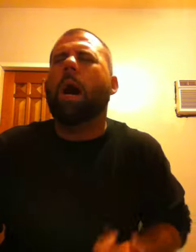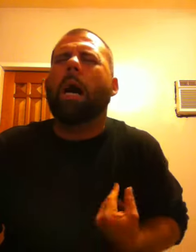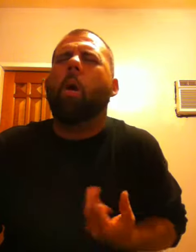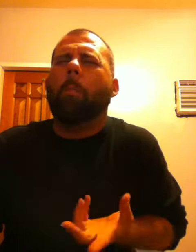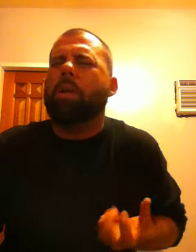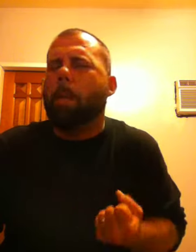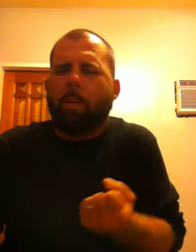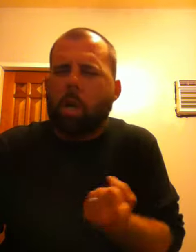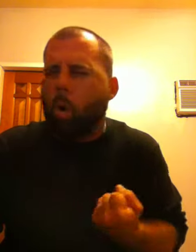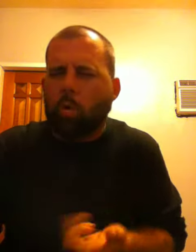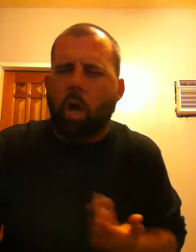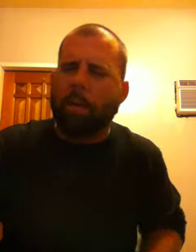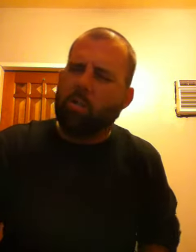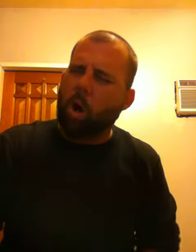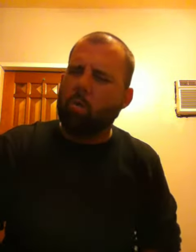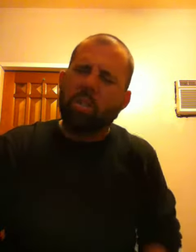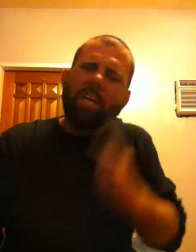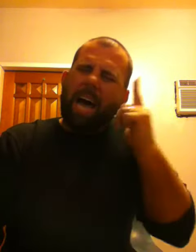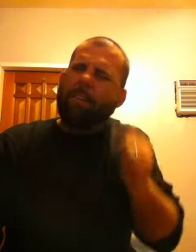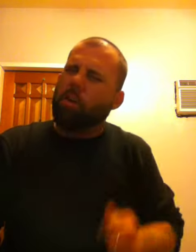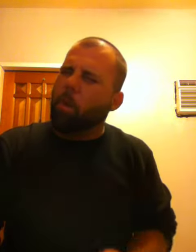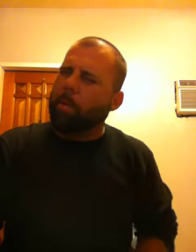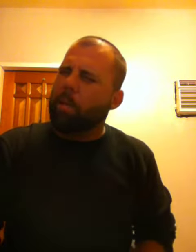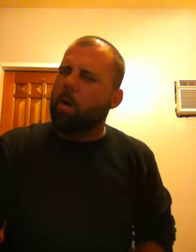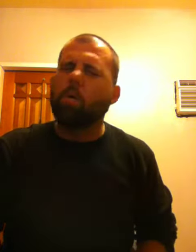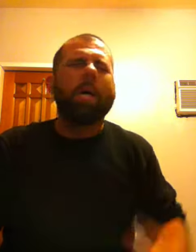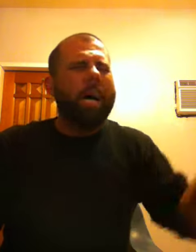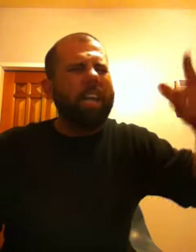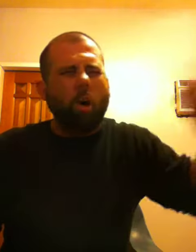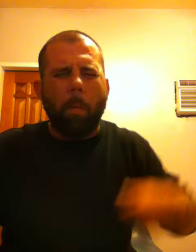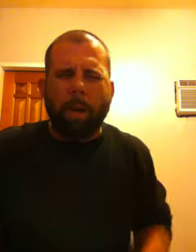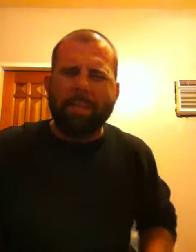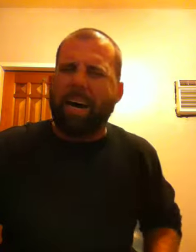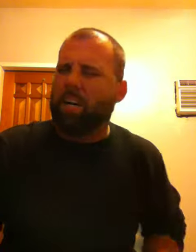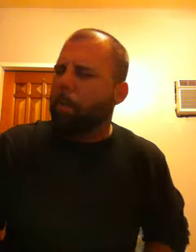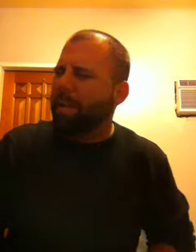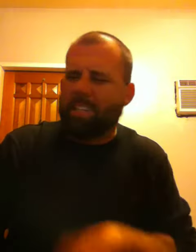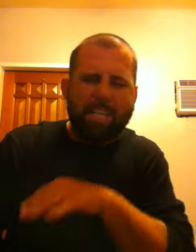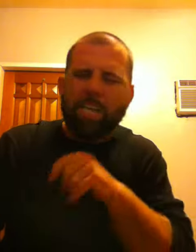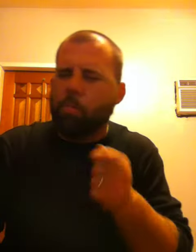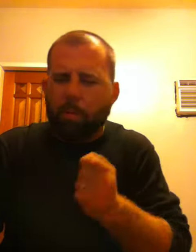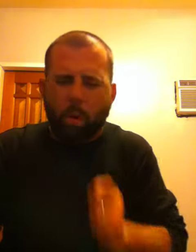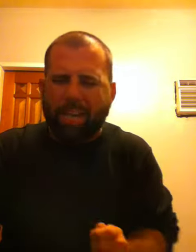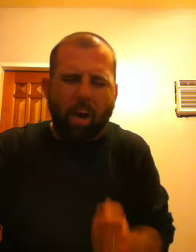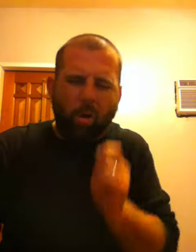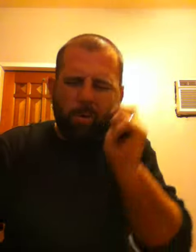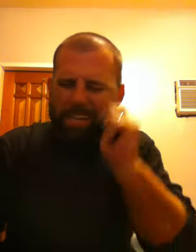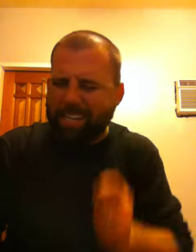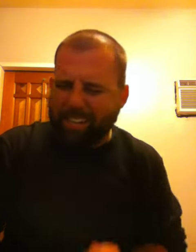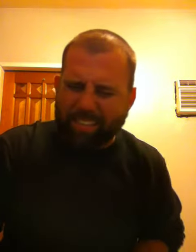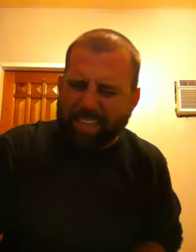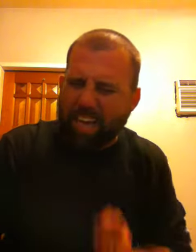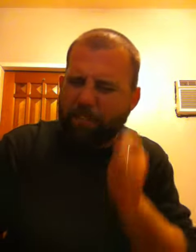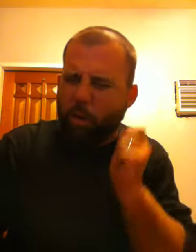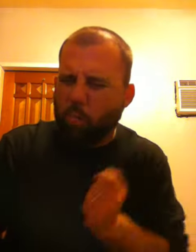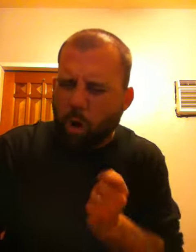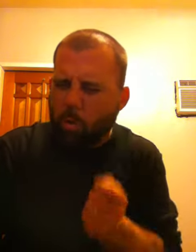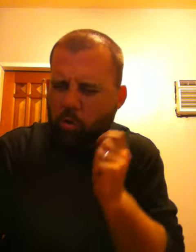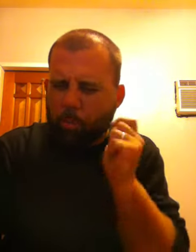why I open up and close all my droves Have an open door, I know about the occupation That you be waitin' on the other side for the boat Too